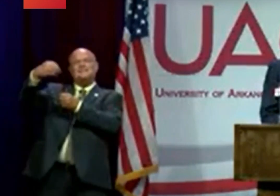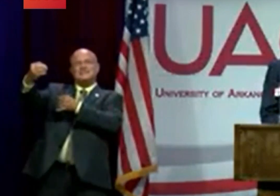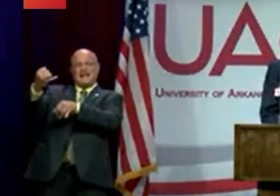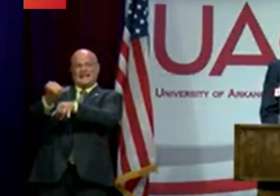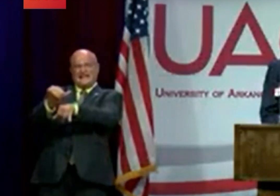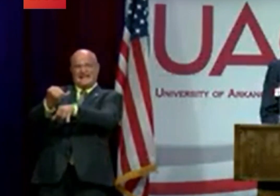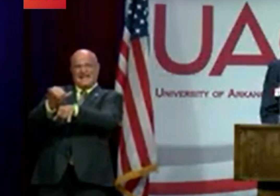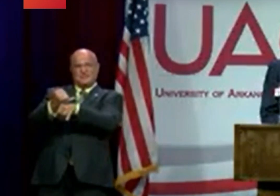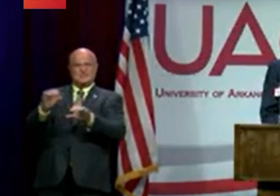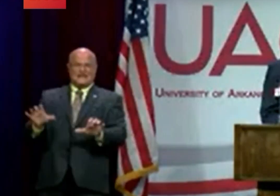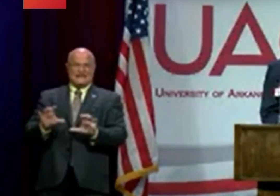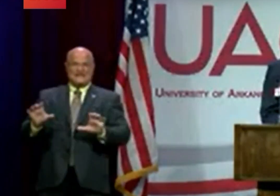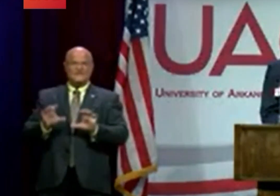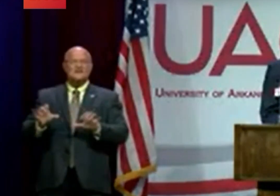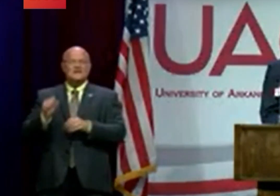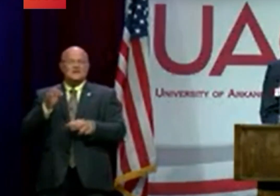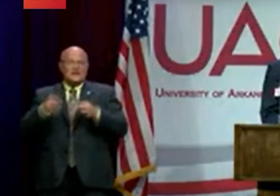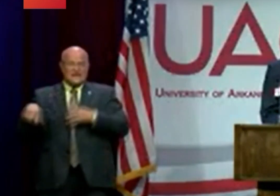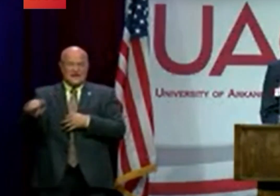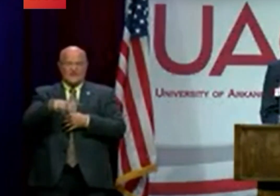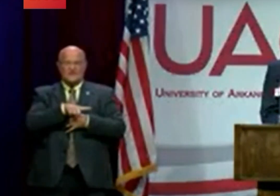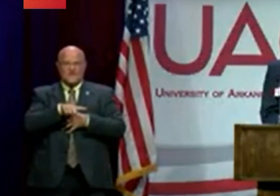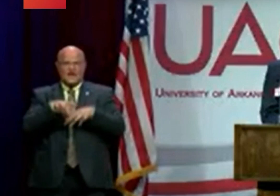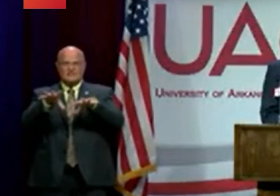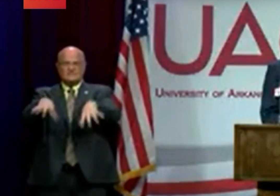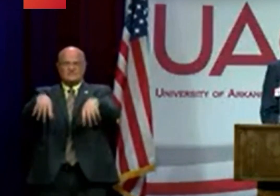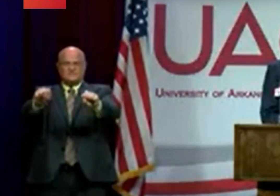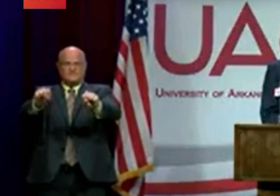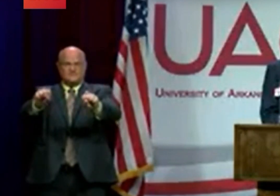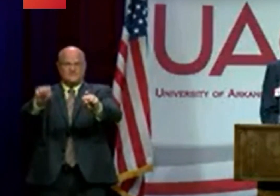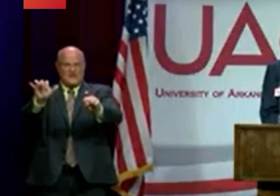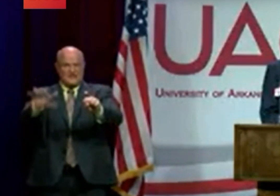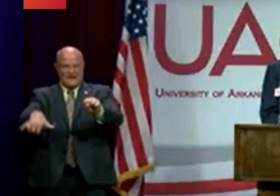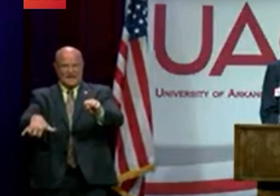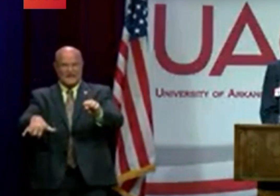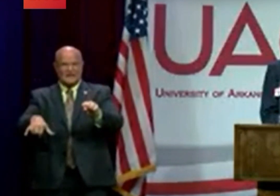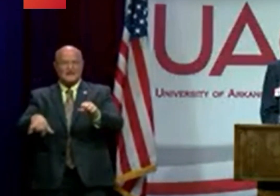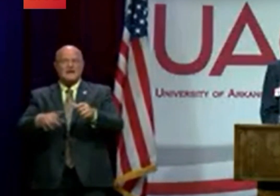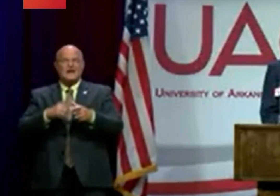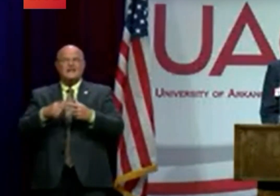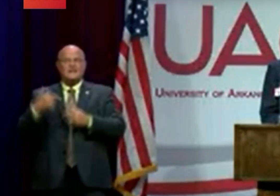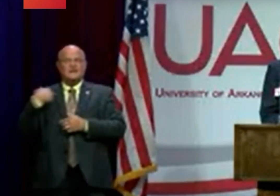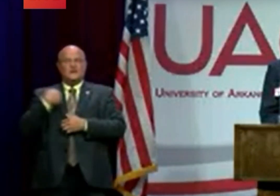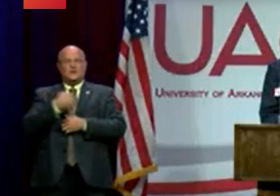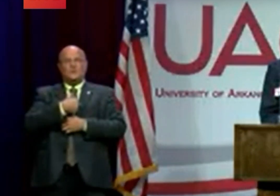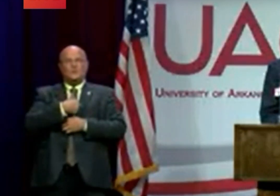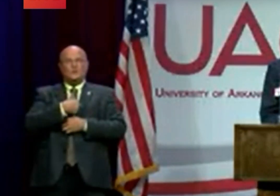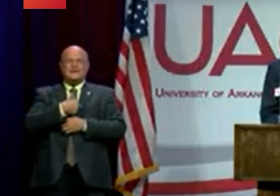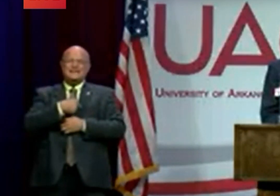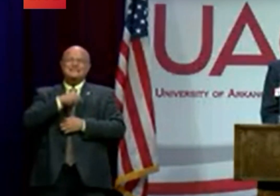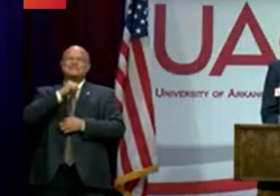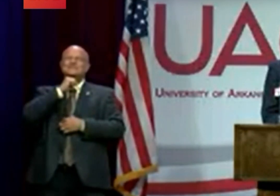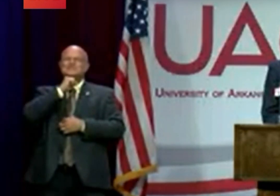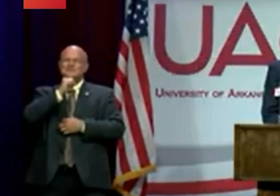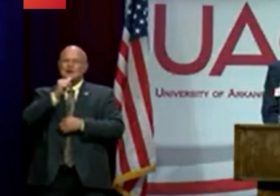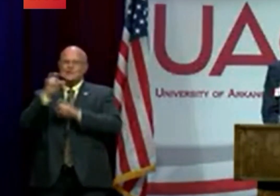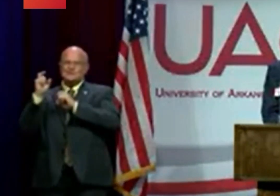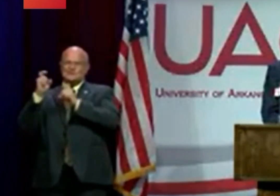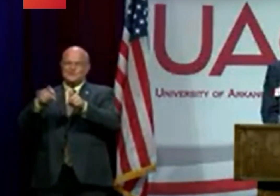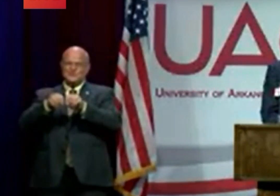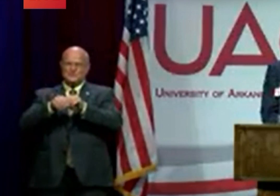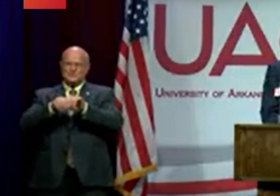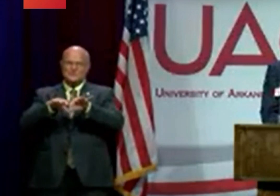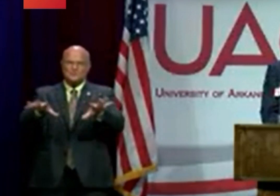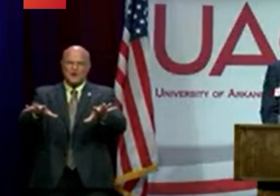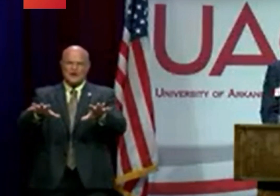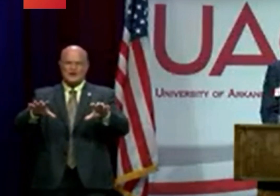campus activity. And so if they embrace that and we don't contribute to the spread through